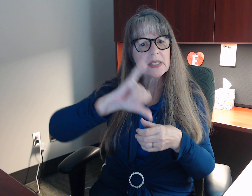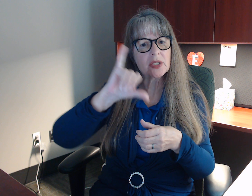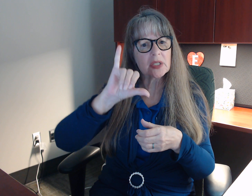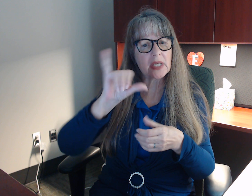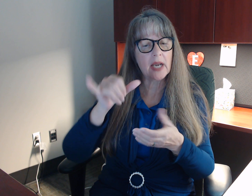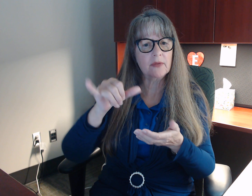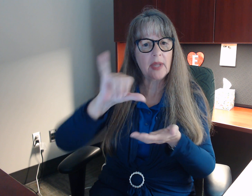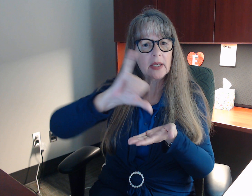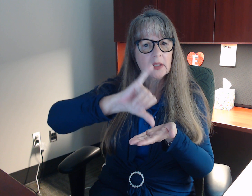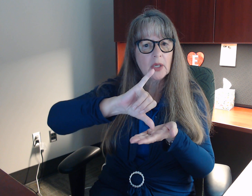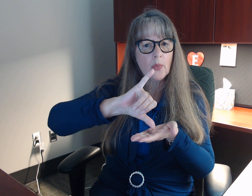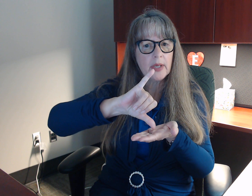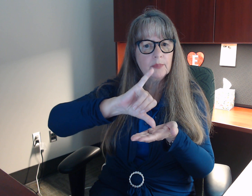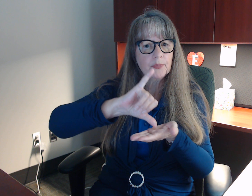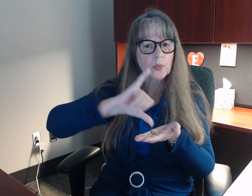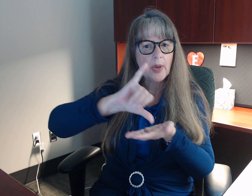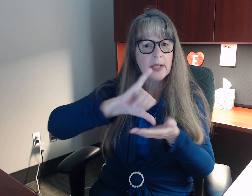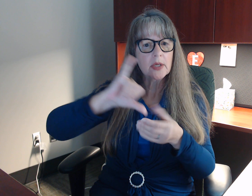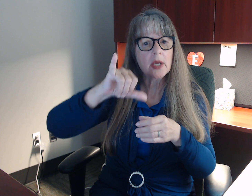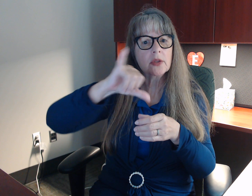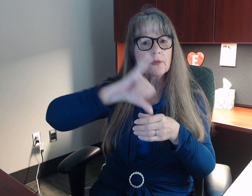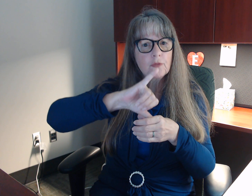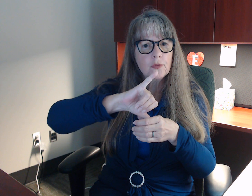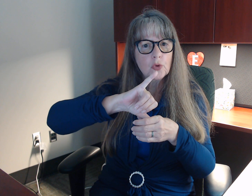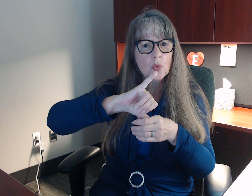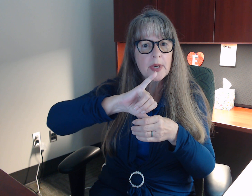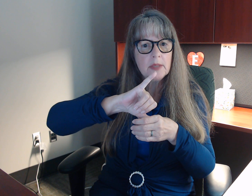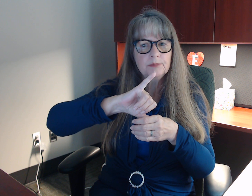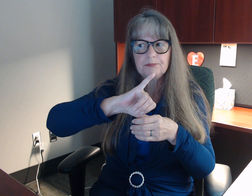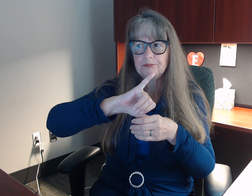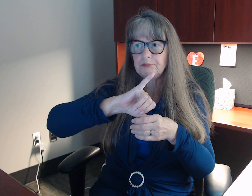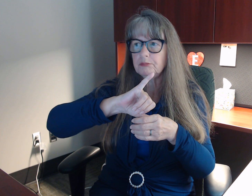is kind of like liquid, right? The fluid,